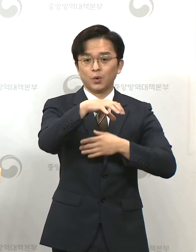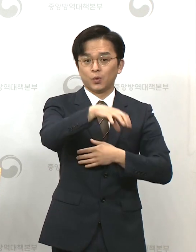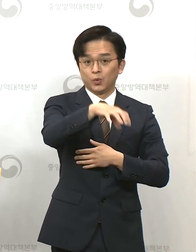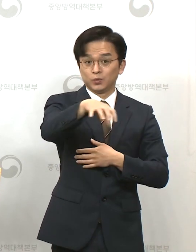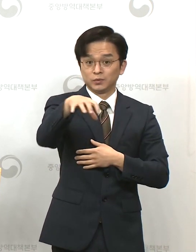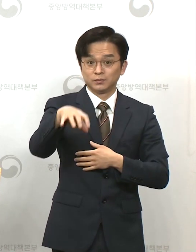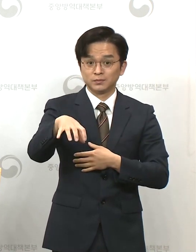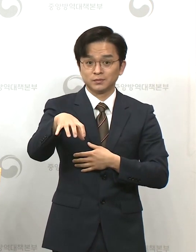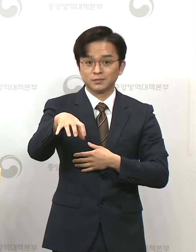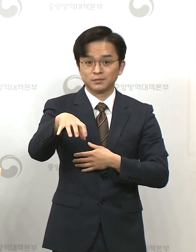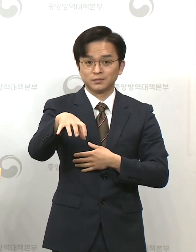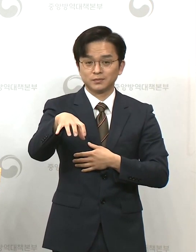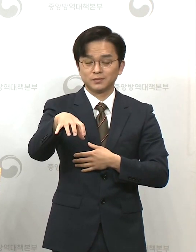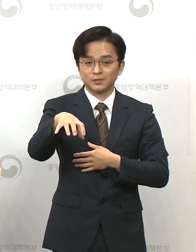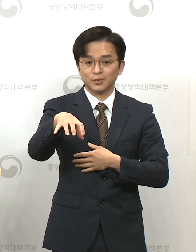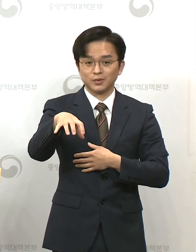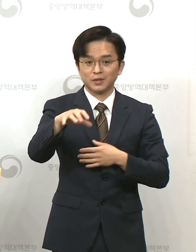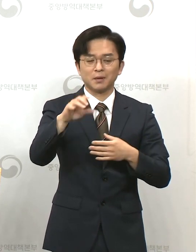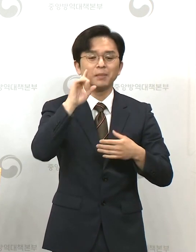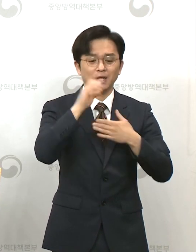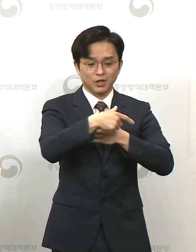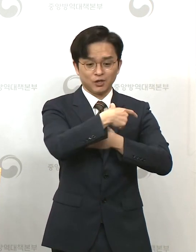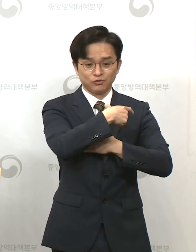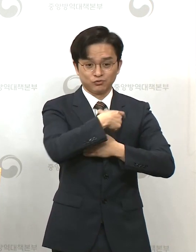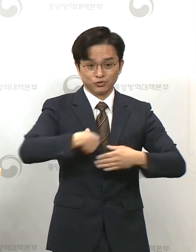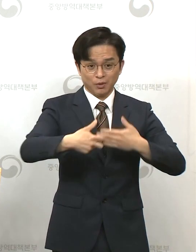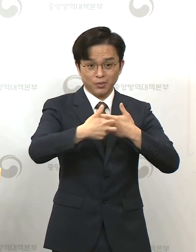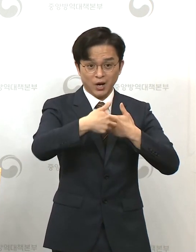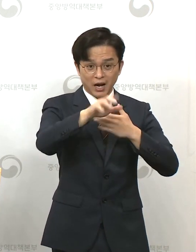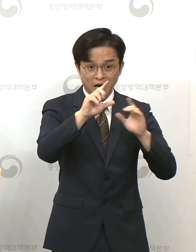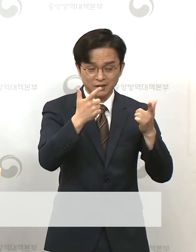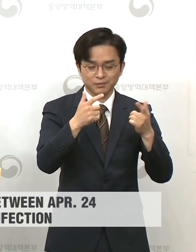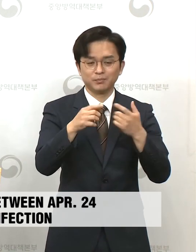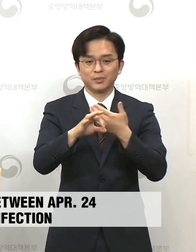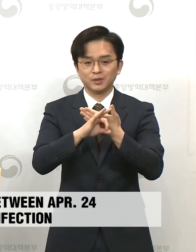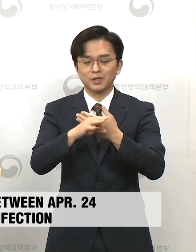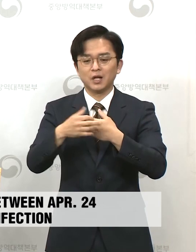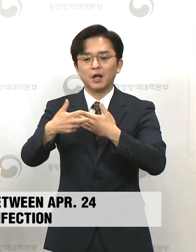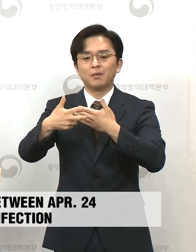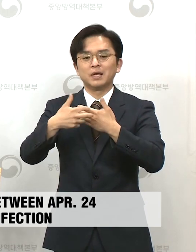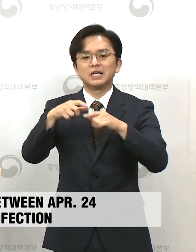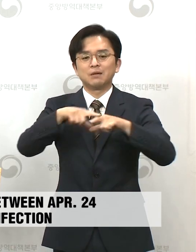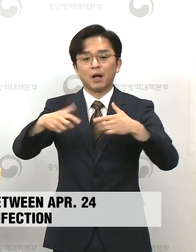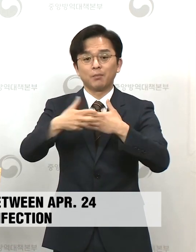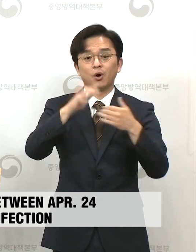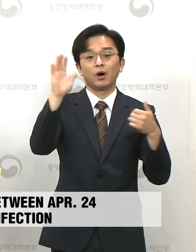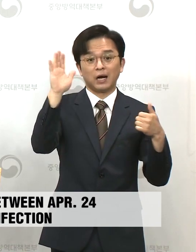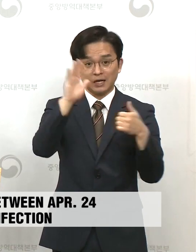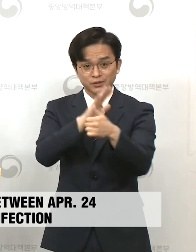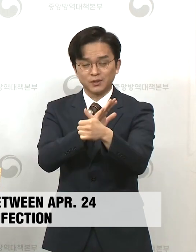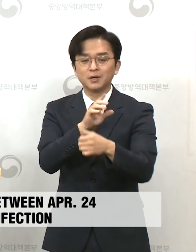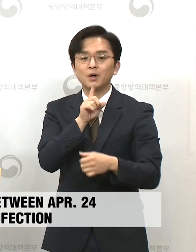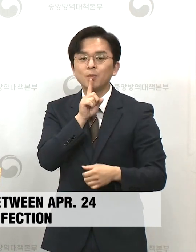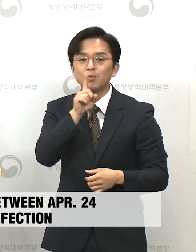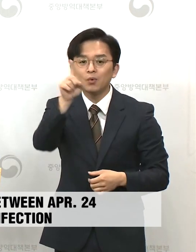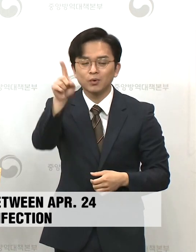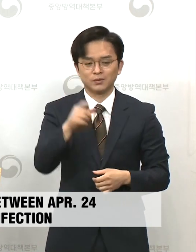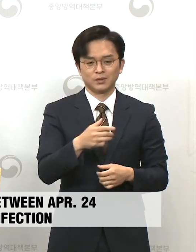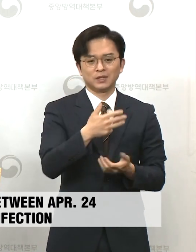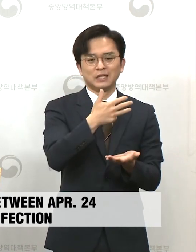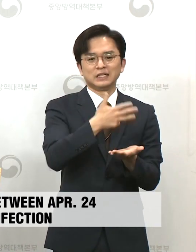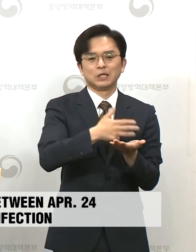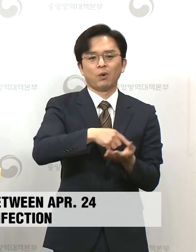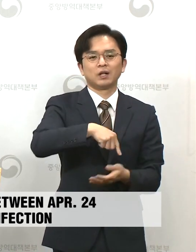the local public health centers to carry out these screening testings for people who